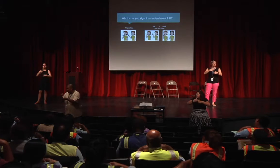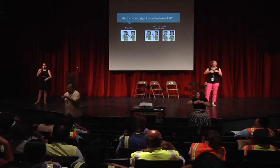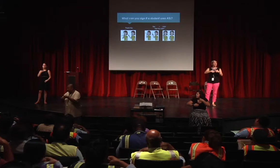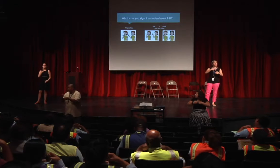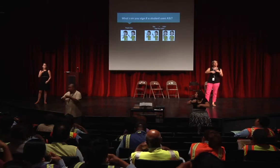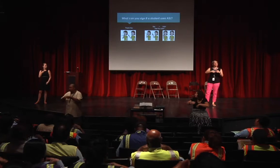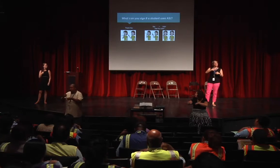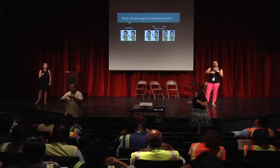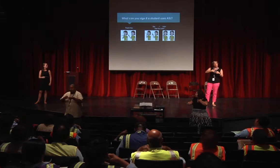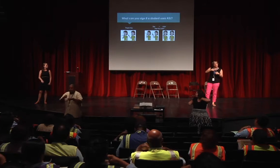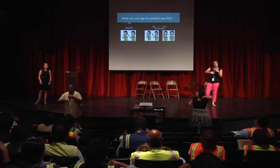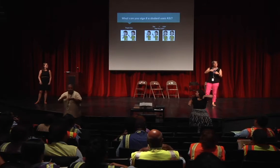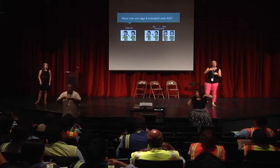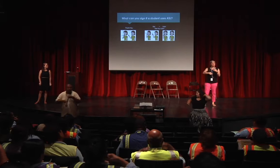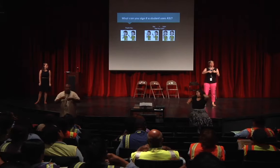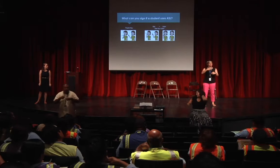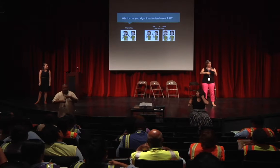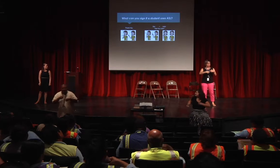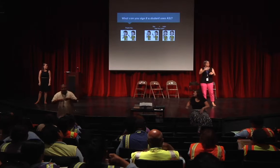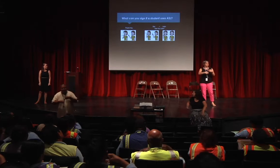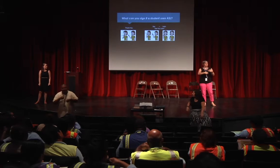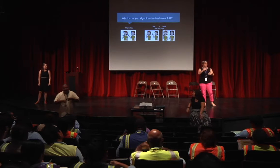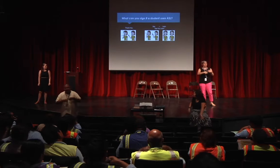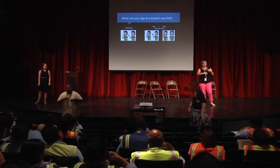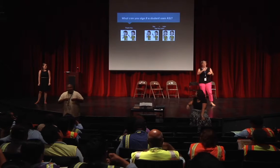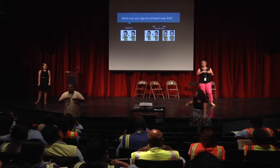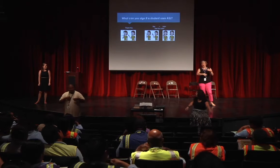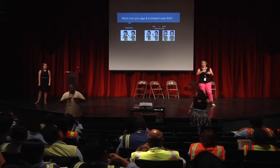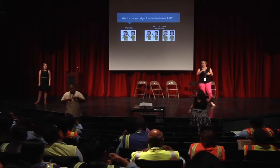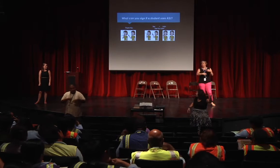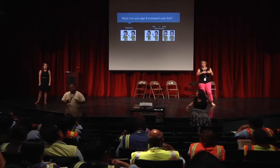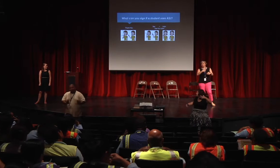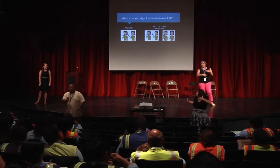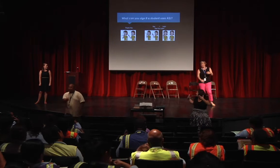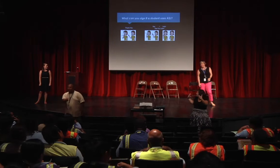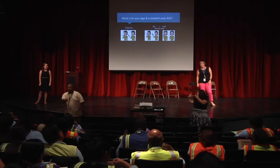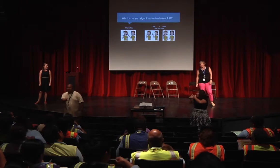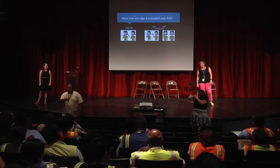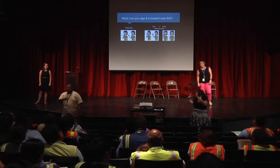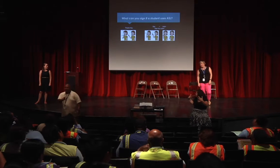Not quite as big as an emergency, but I had someone ask